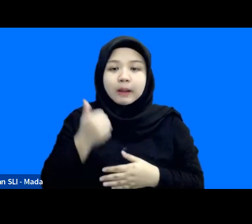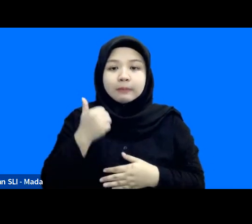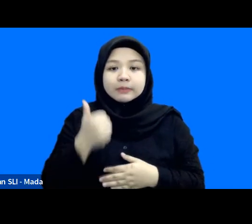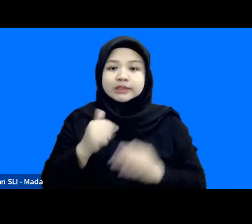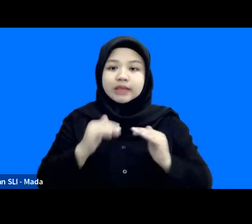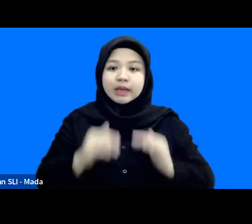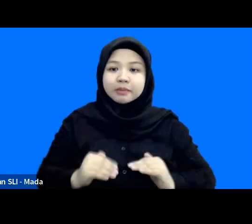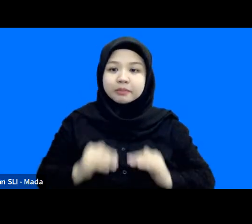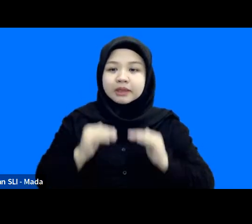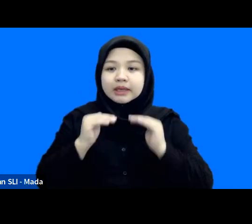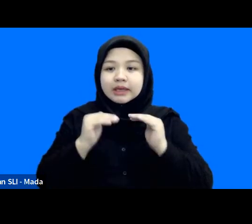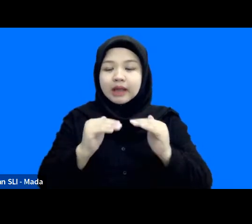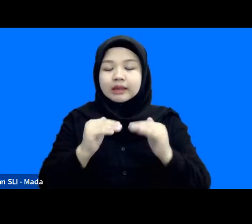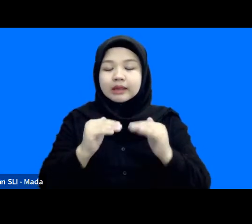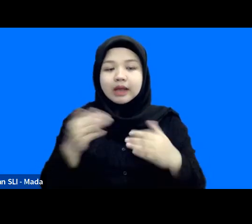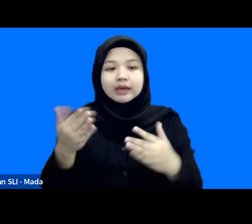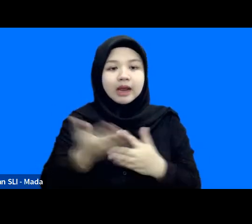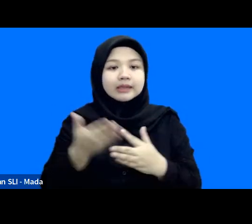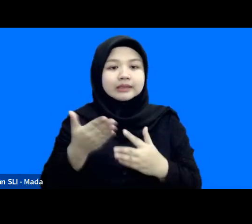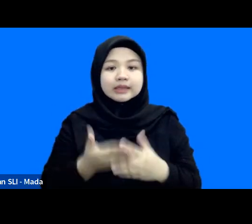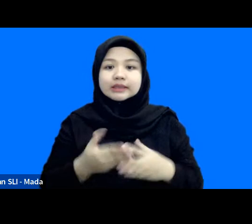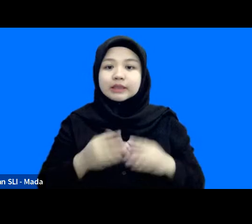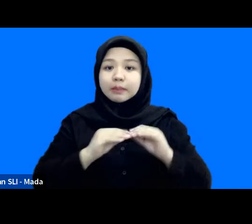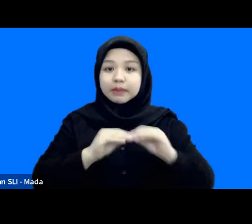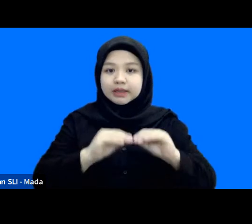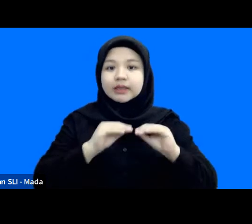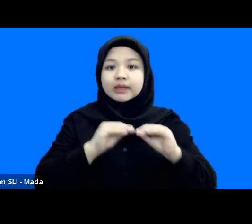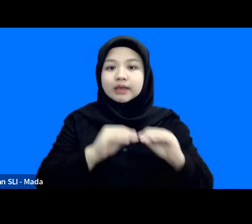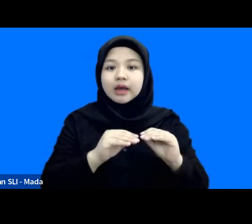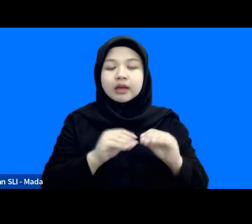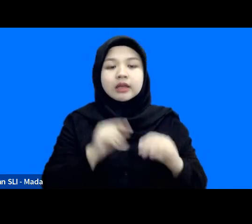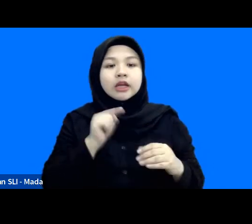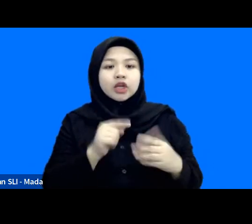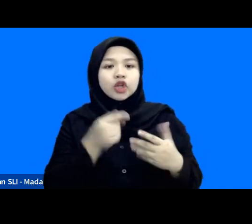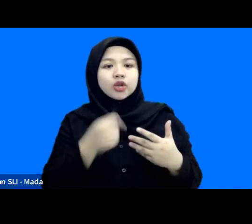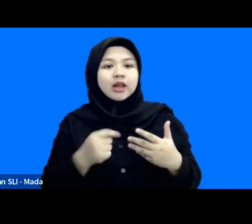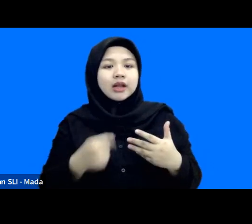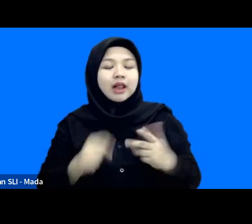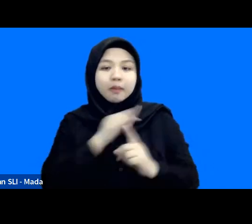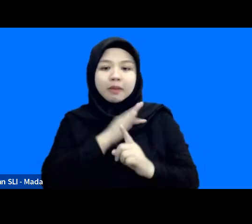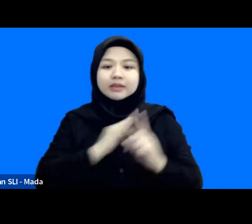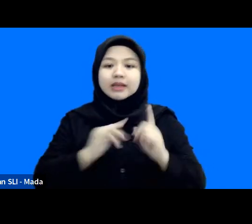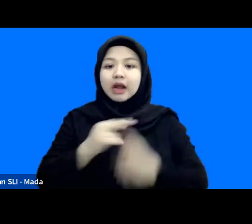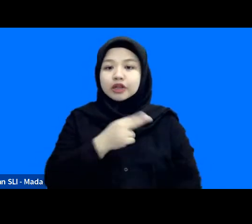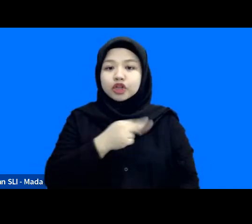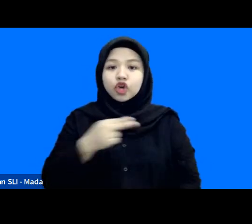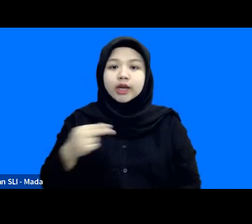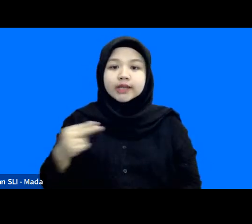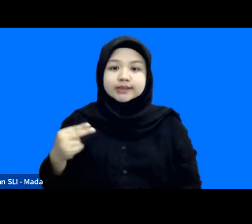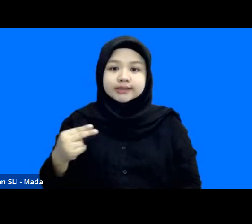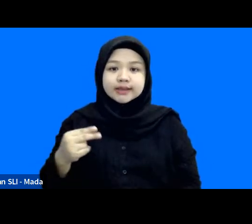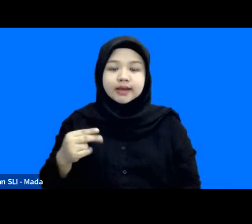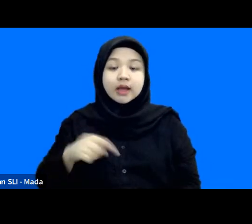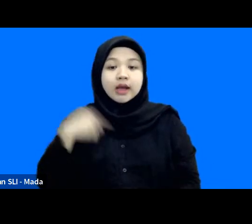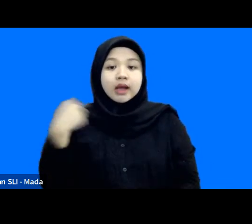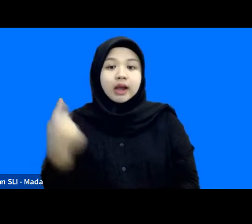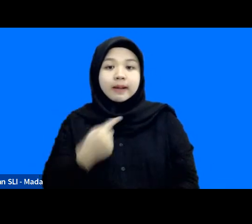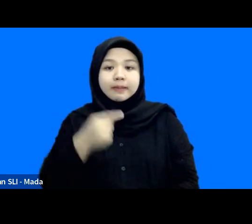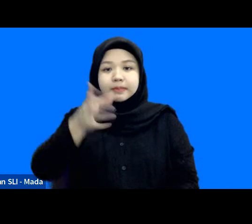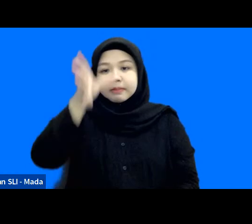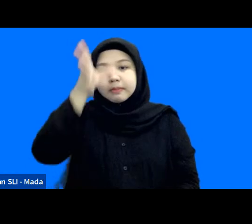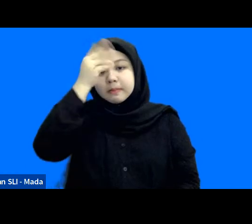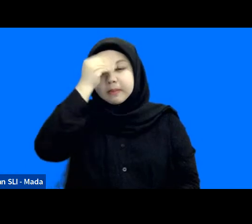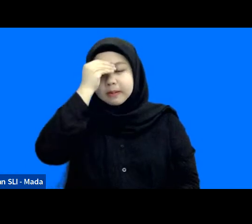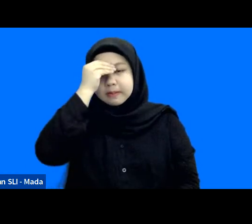served as the basis of this priority. We recognize the urgency to act in solidarity and partnership in the spirit of